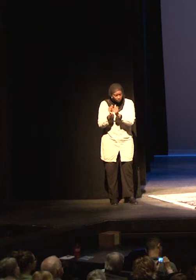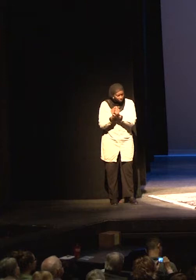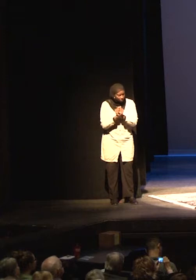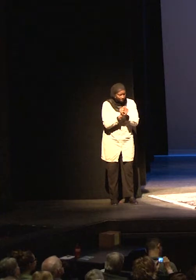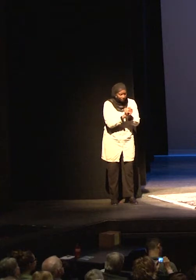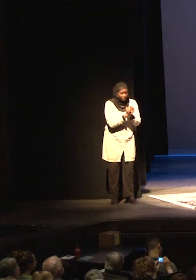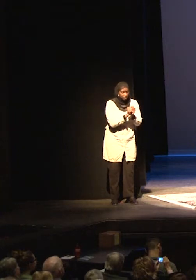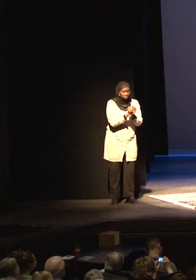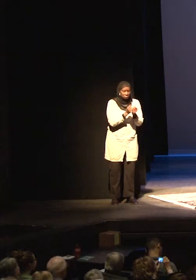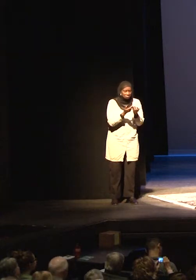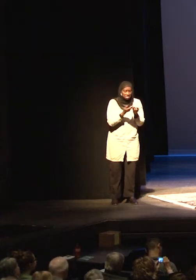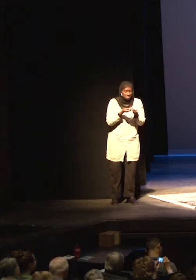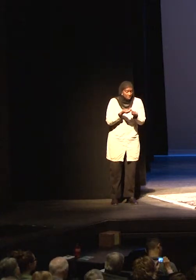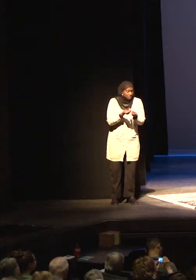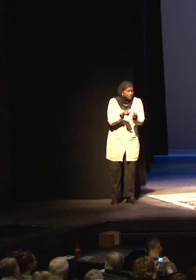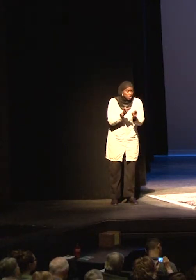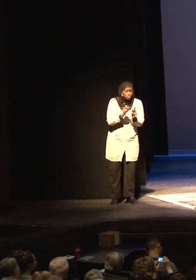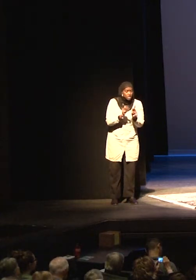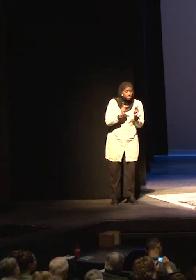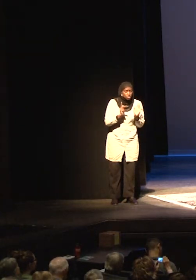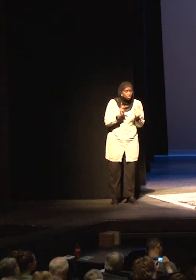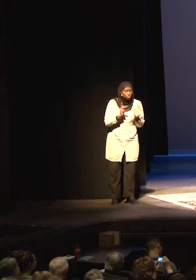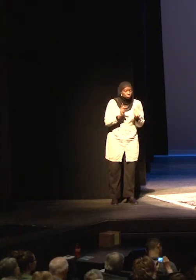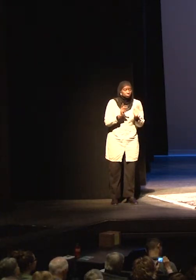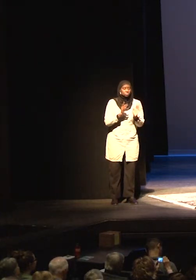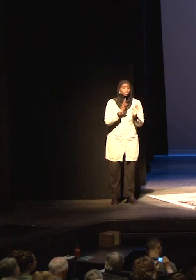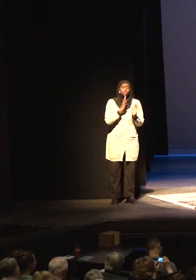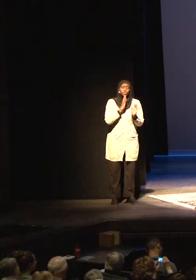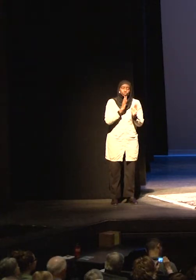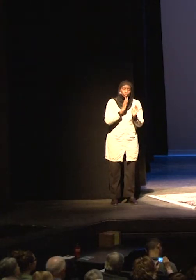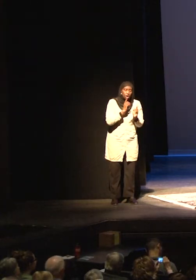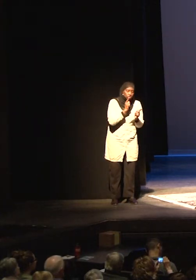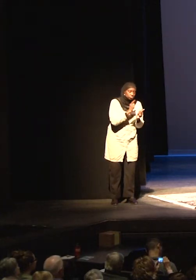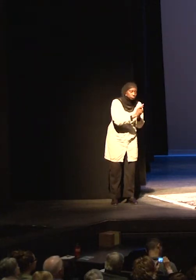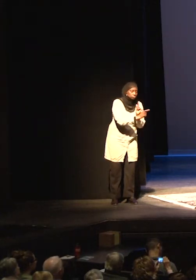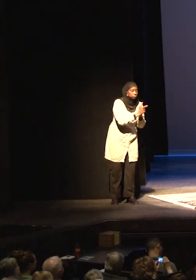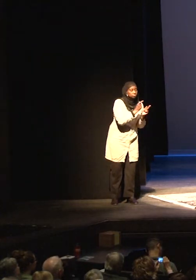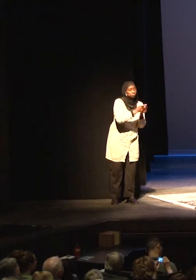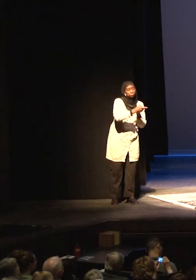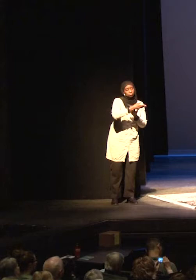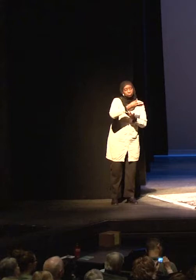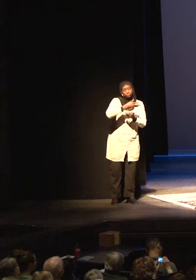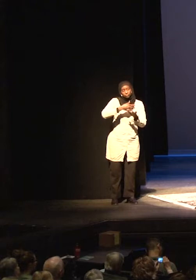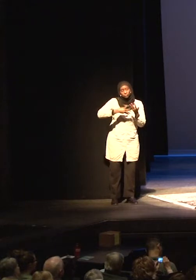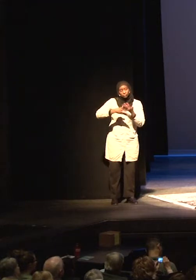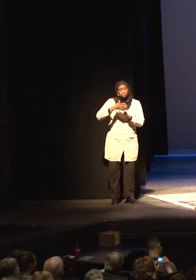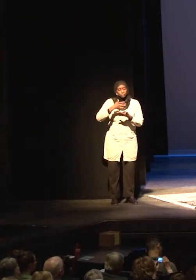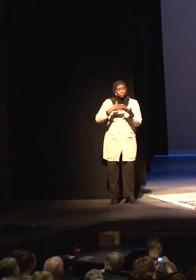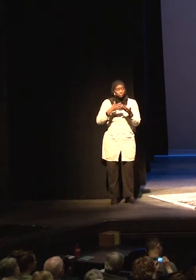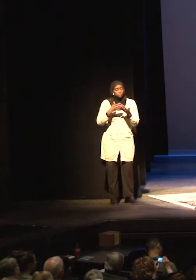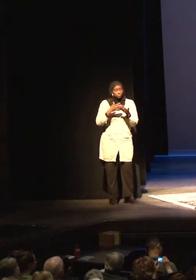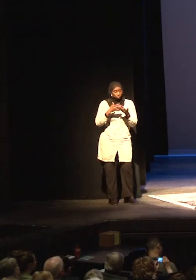hands, speak to one another, speak to others, hearten one another,